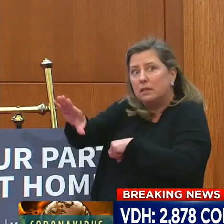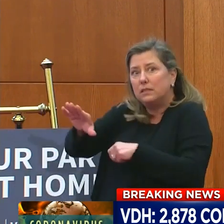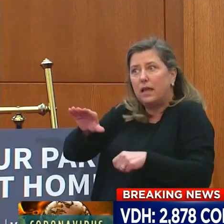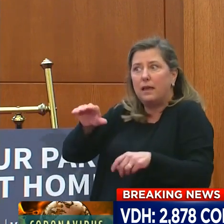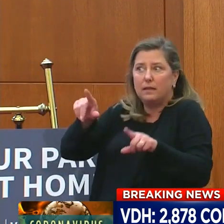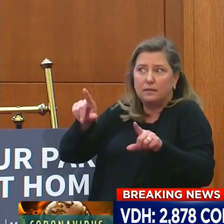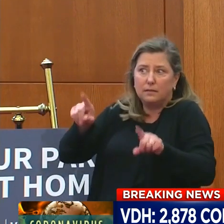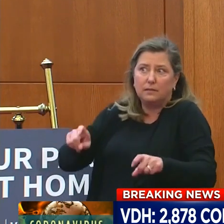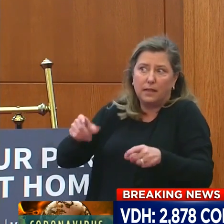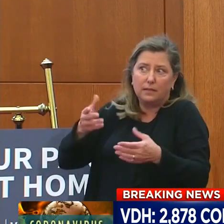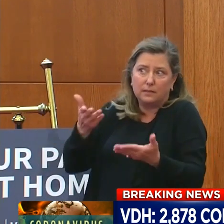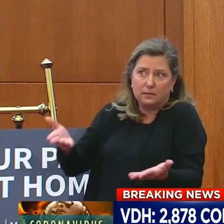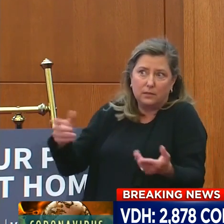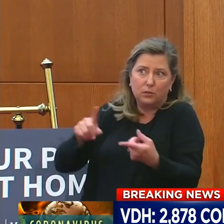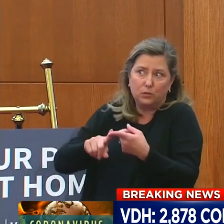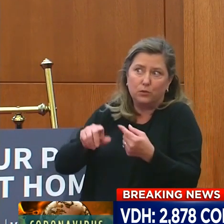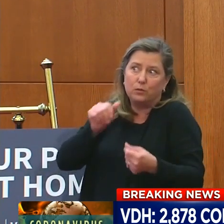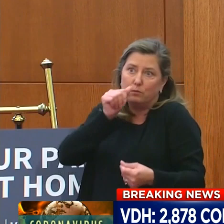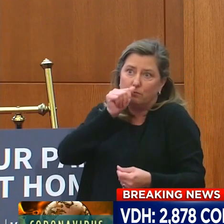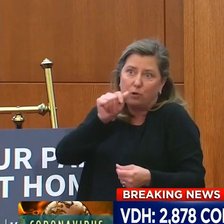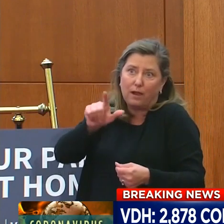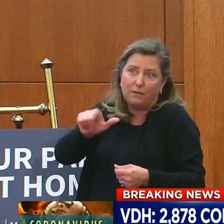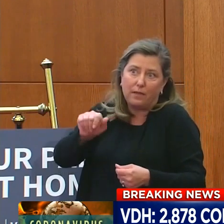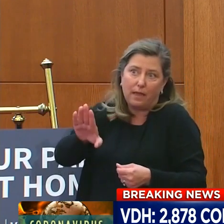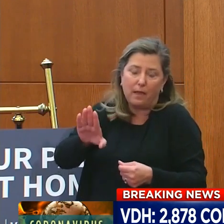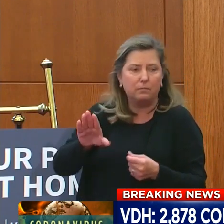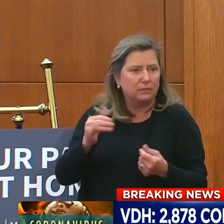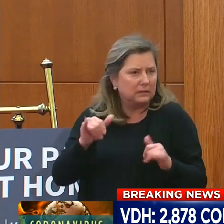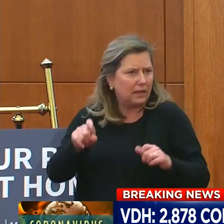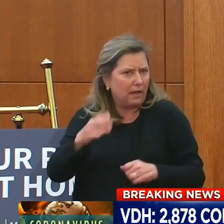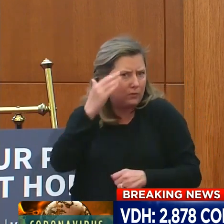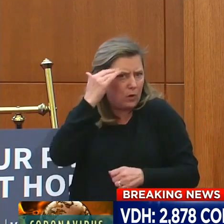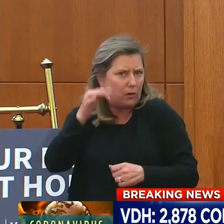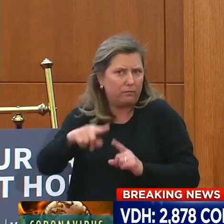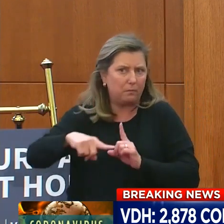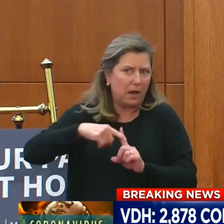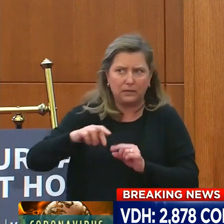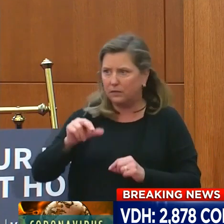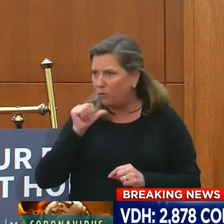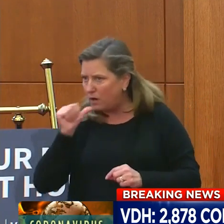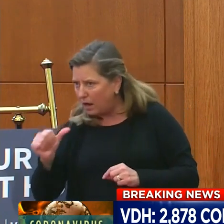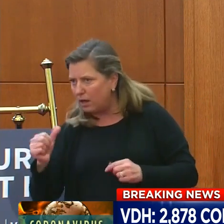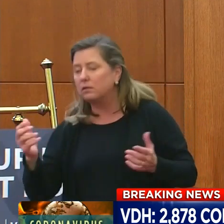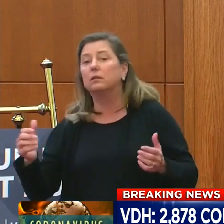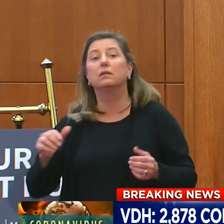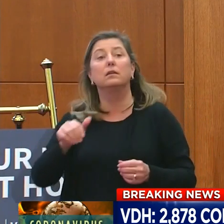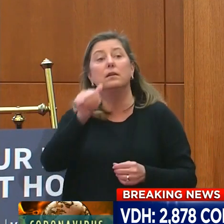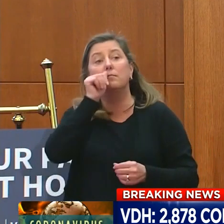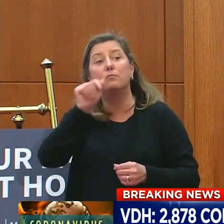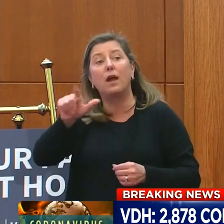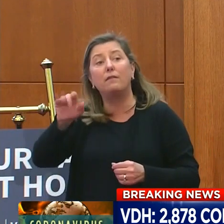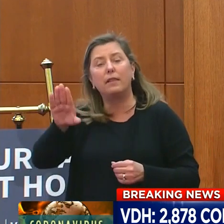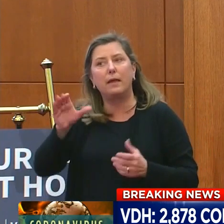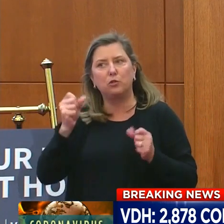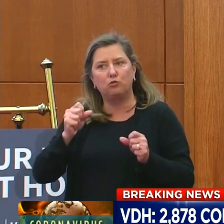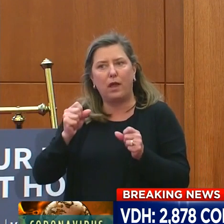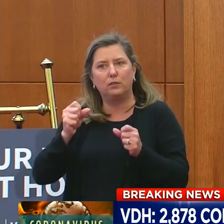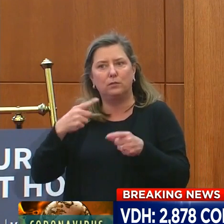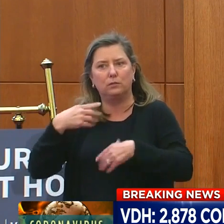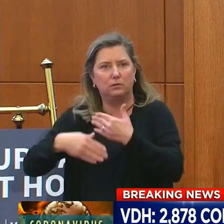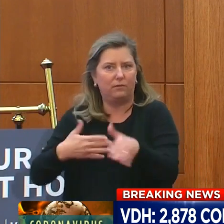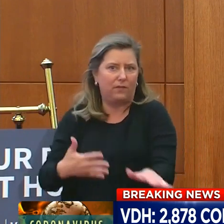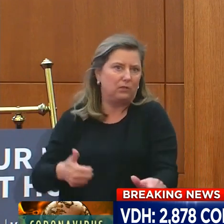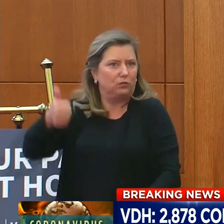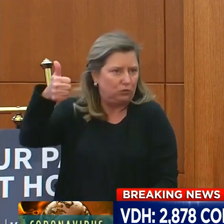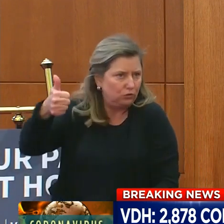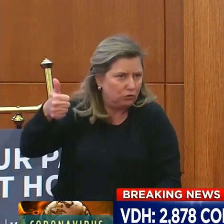to know whether they're positive or not, and those commercial labs are committed to getting those turnaround times quicker. It still is